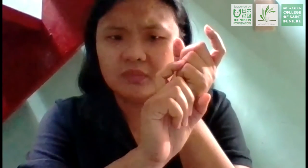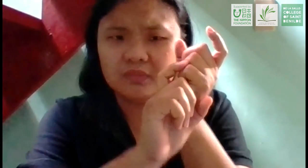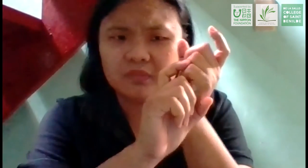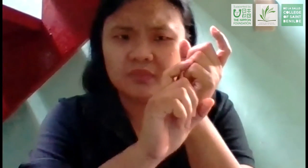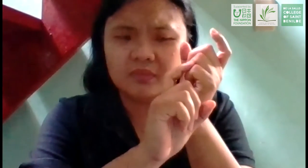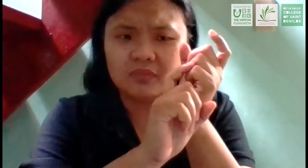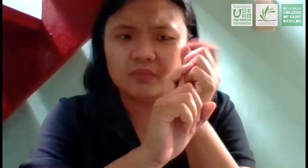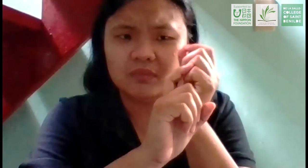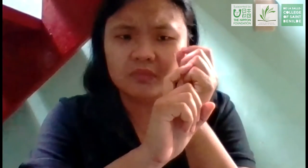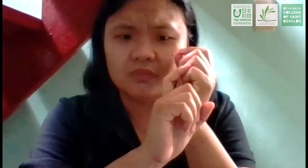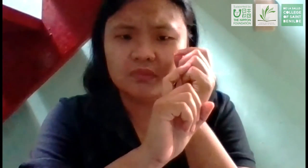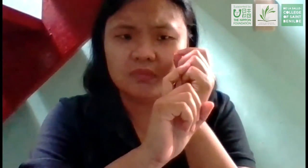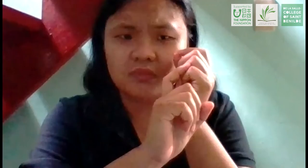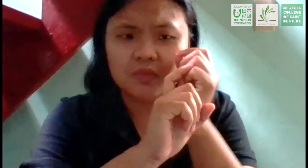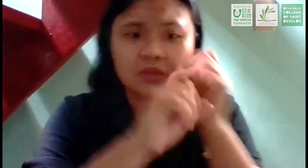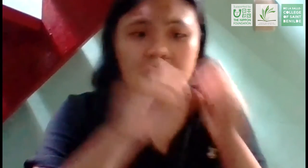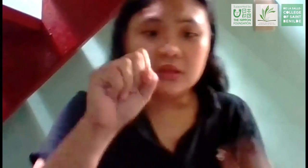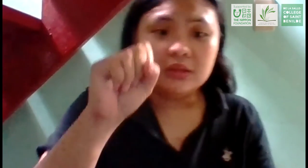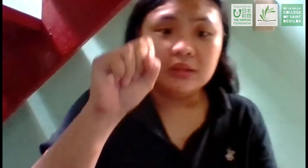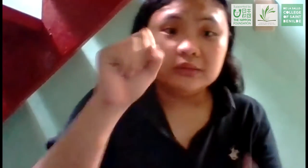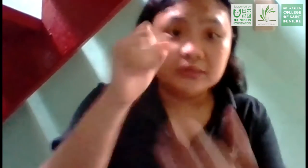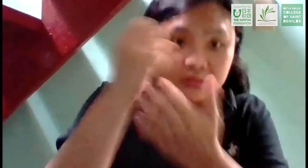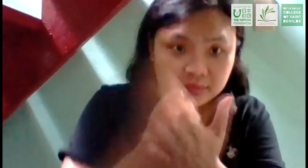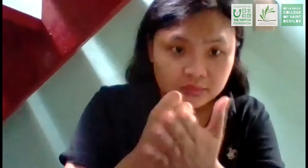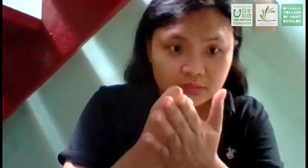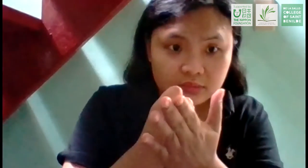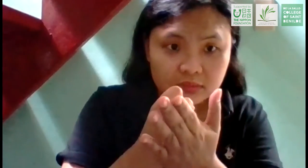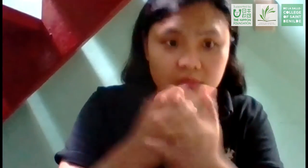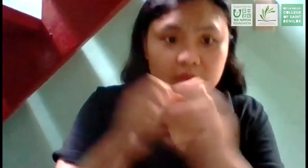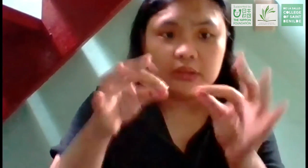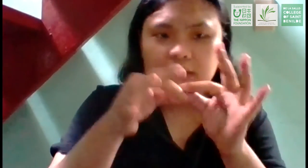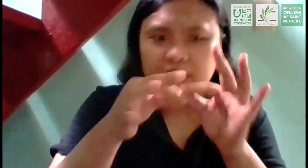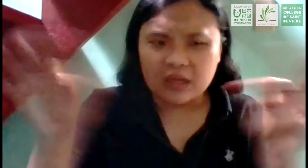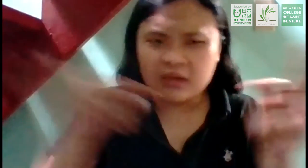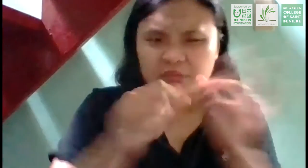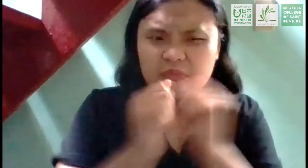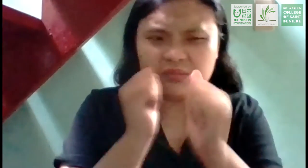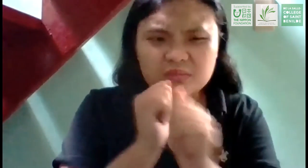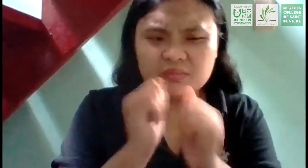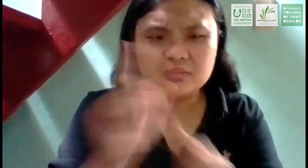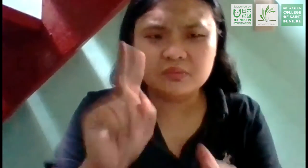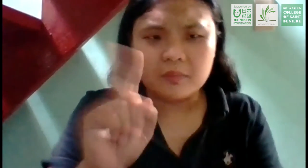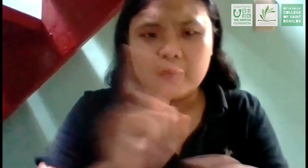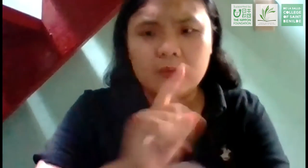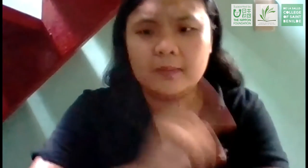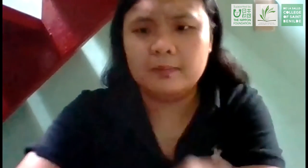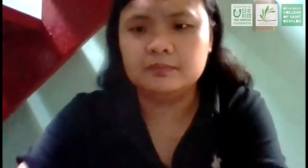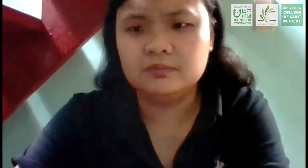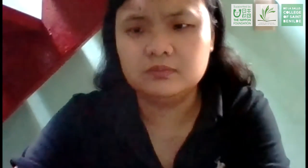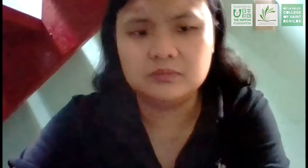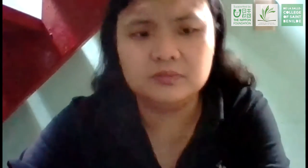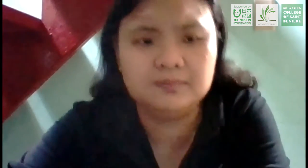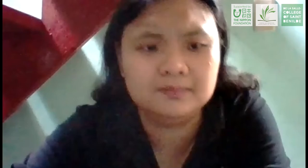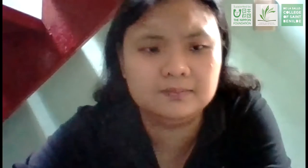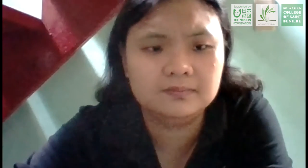we saw. Remember that red part, the red that was highlighted. Yeah, That's the subject, yeah.